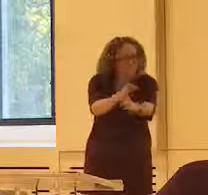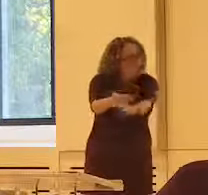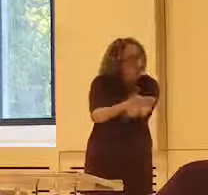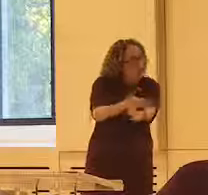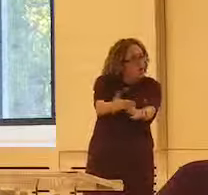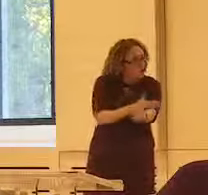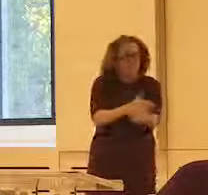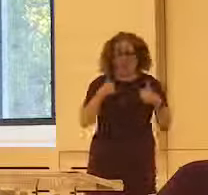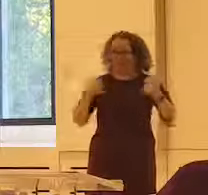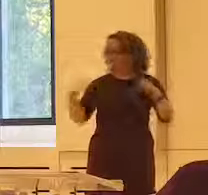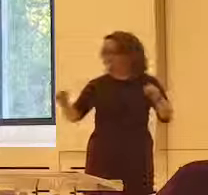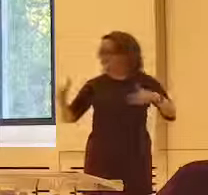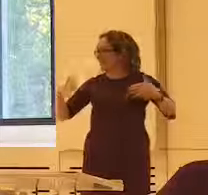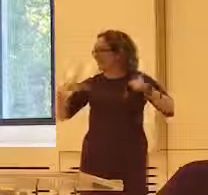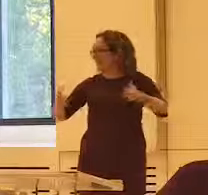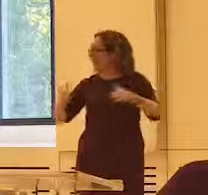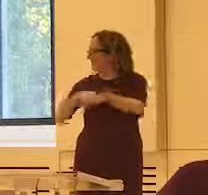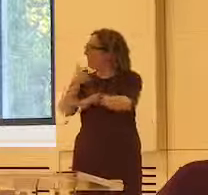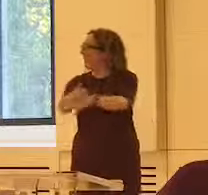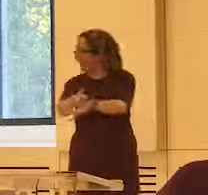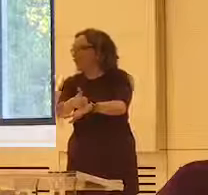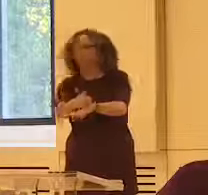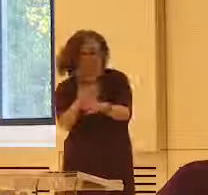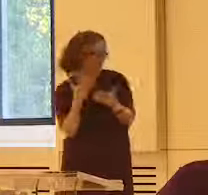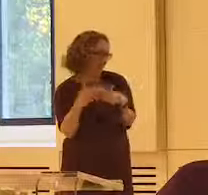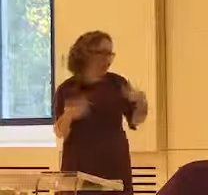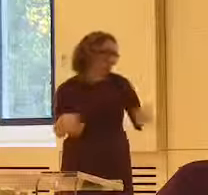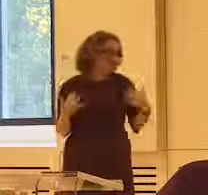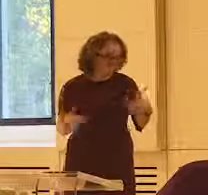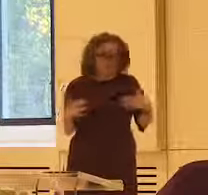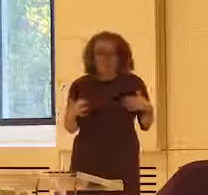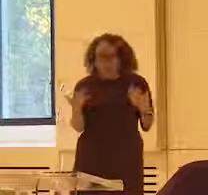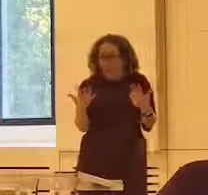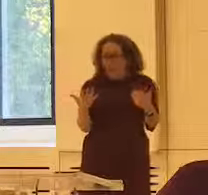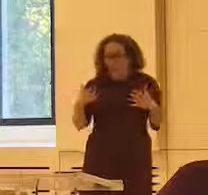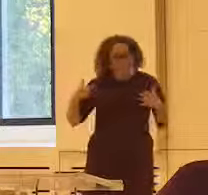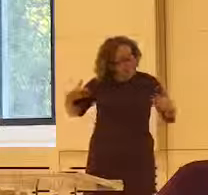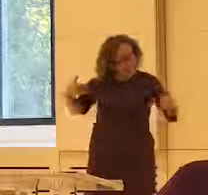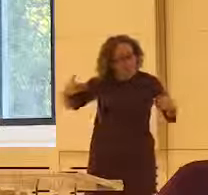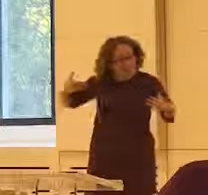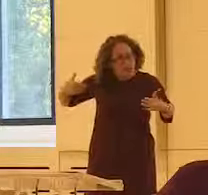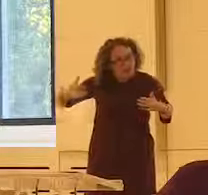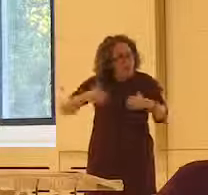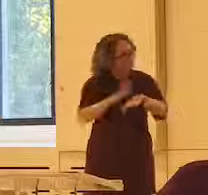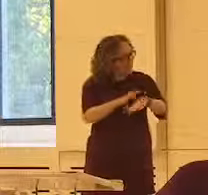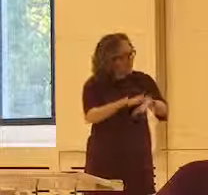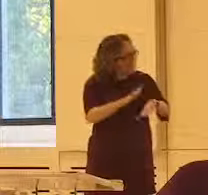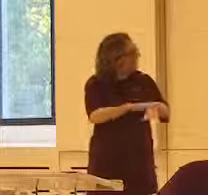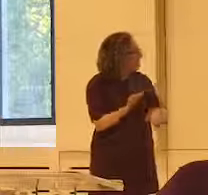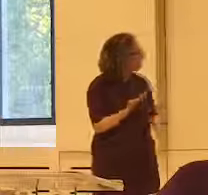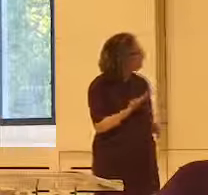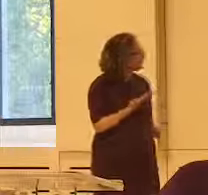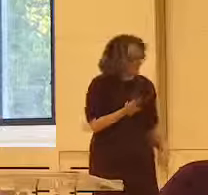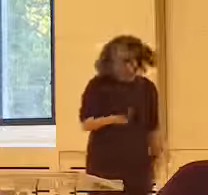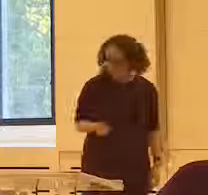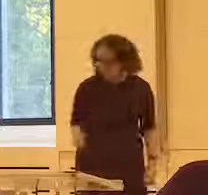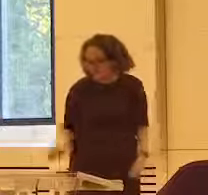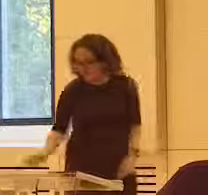on, before that, just to get the diagnosis? Sign Health has set something up, but over the years it's taken all that time to actually